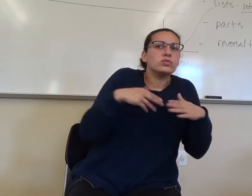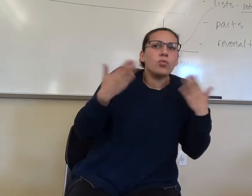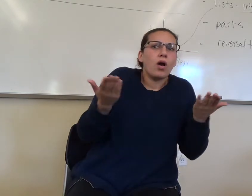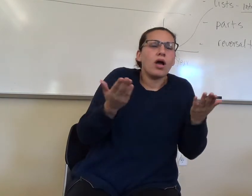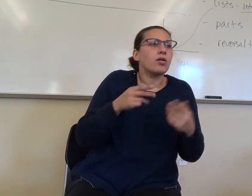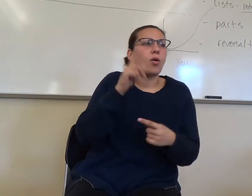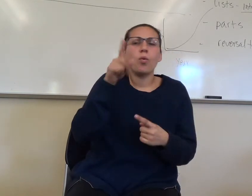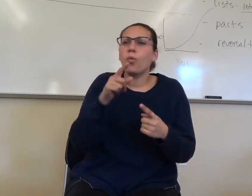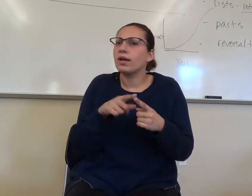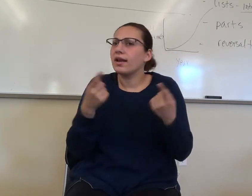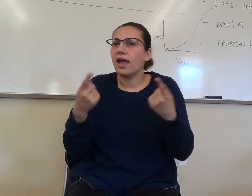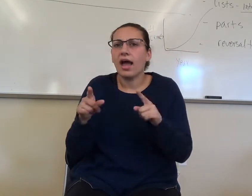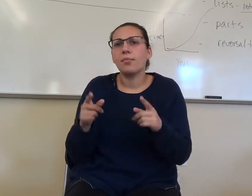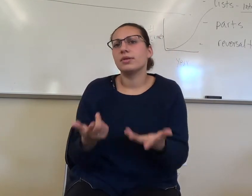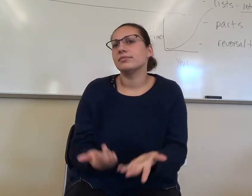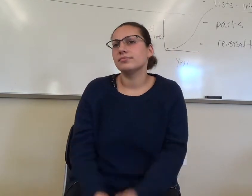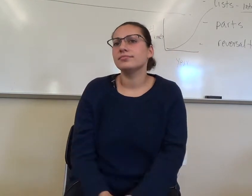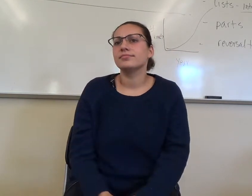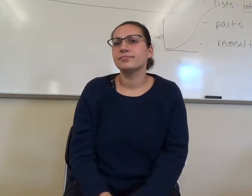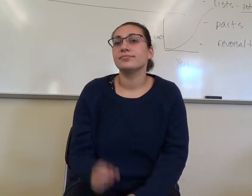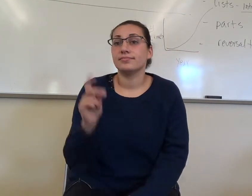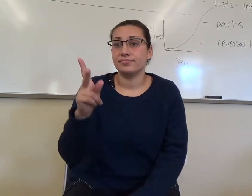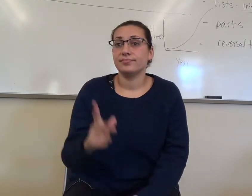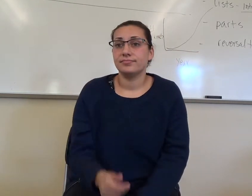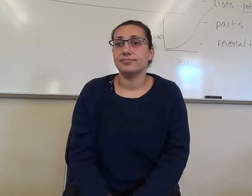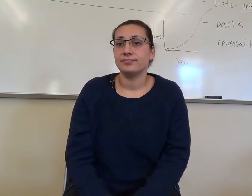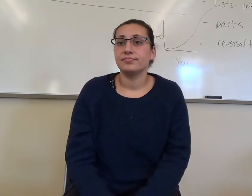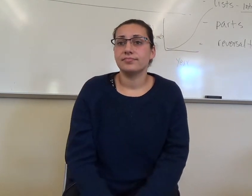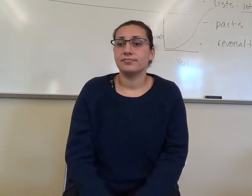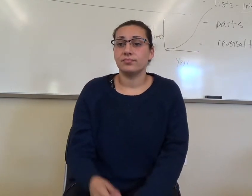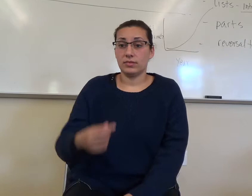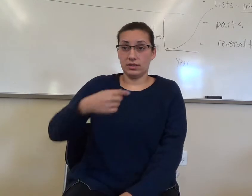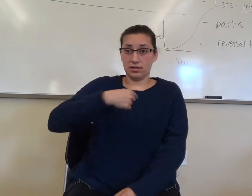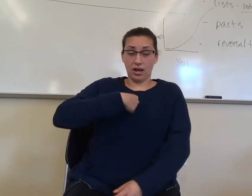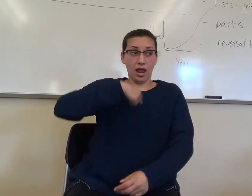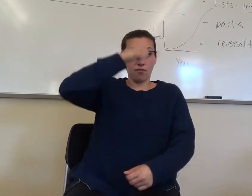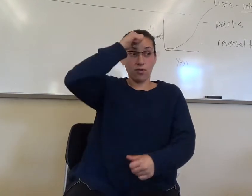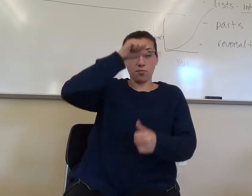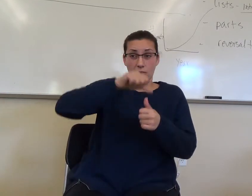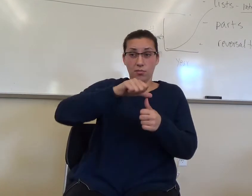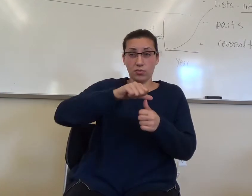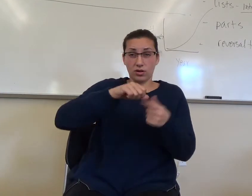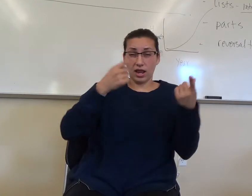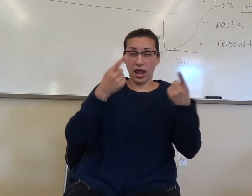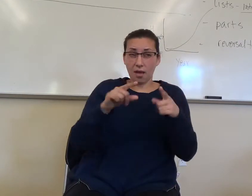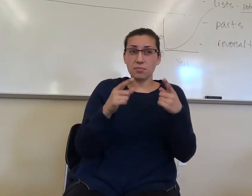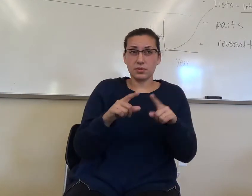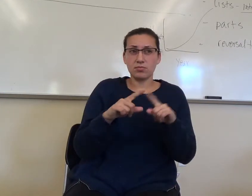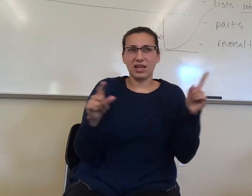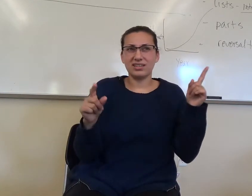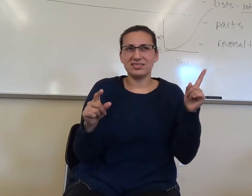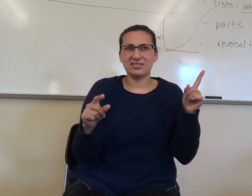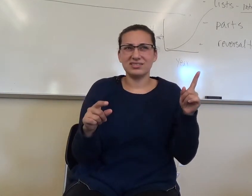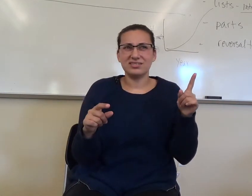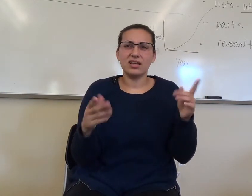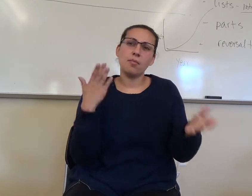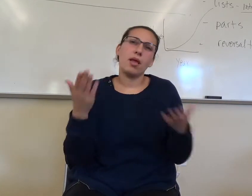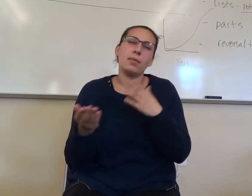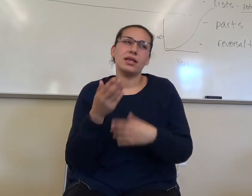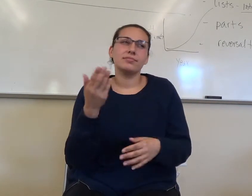come in? I remember that it happened, but I want to say 20 years ago, but